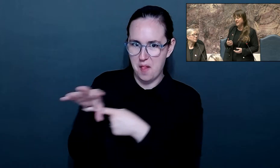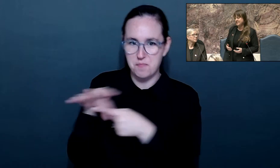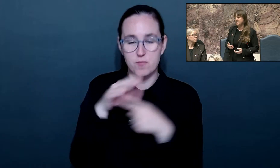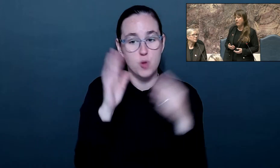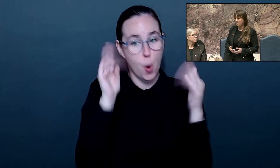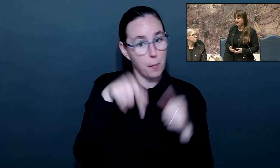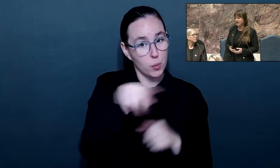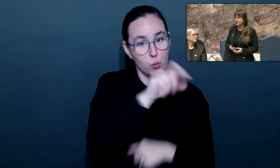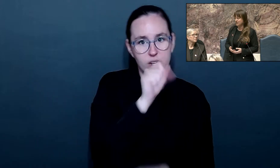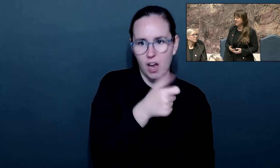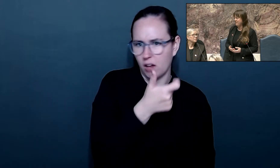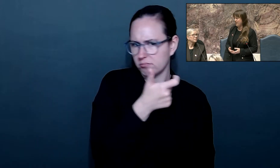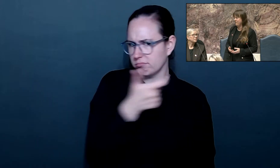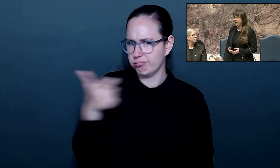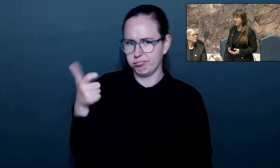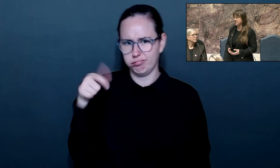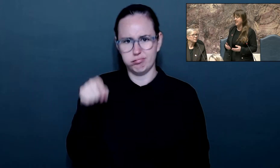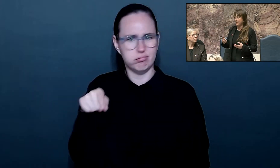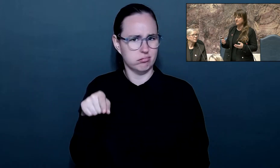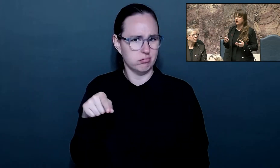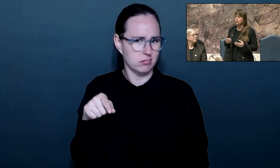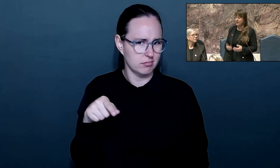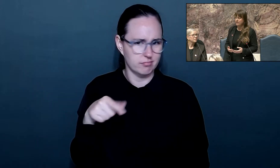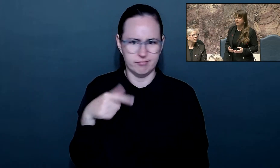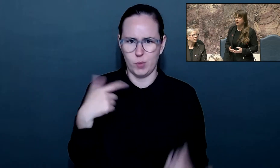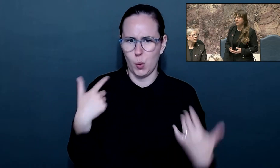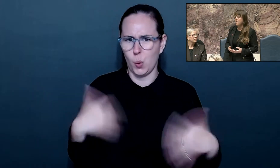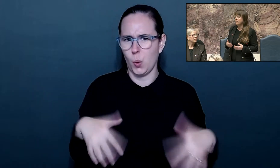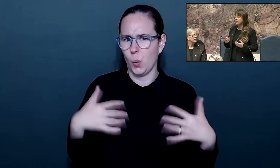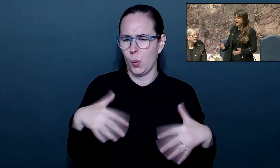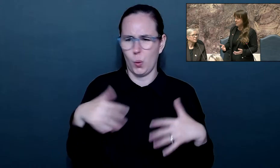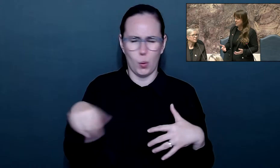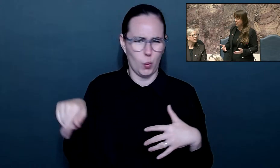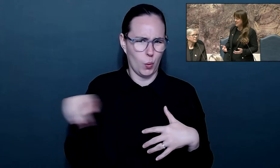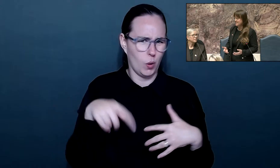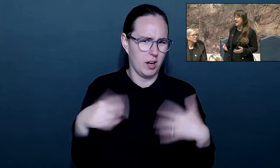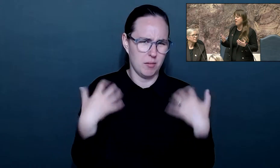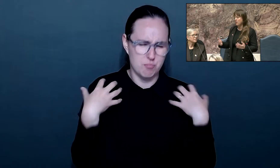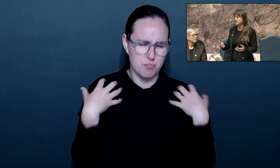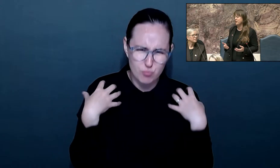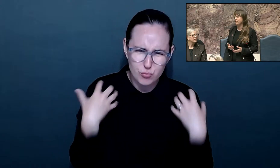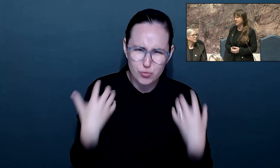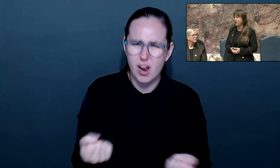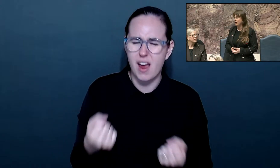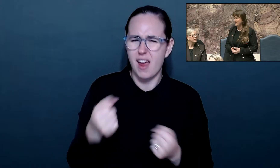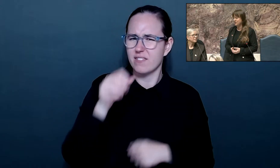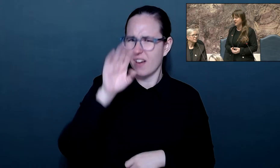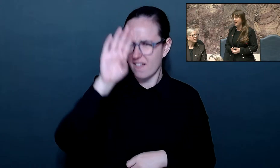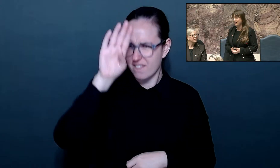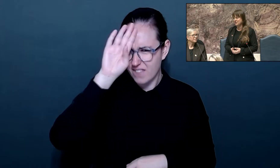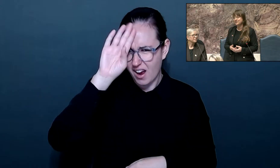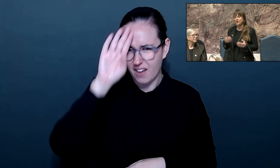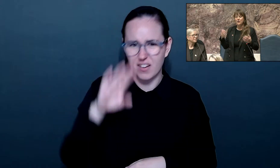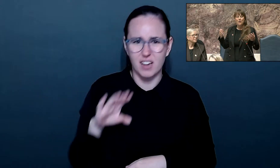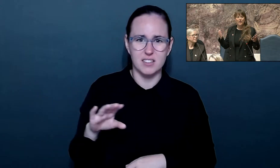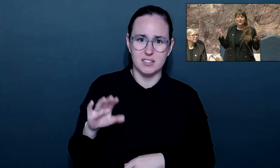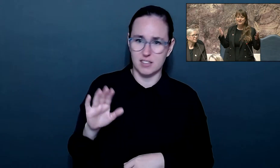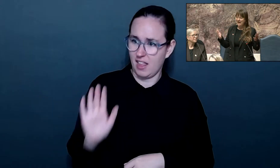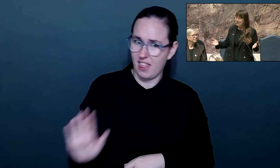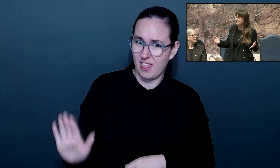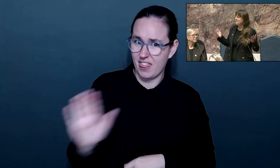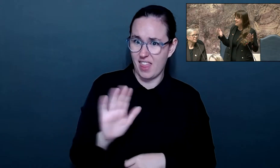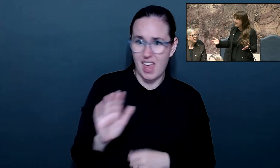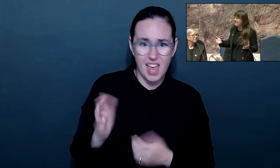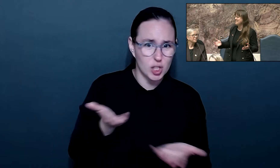our BC Wildfire Service firefighters, and I am so grateful for their service and also for the documentary makers. So will